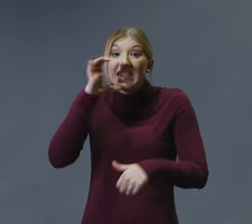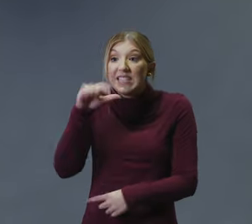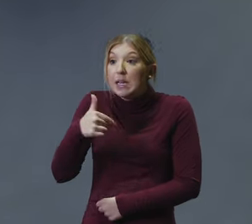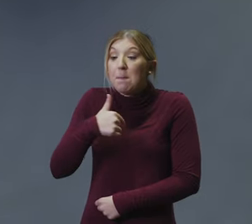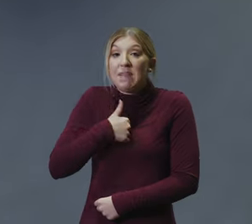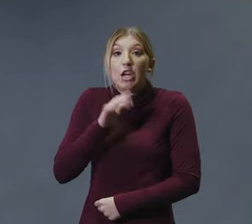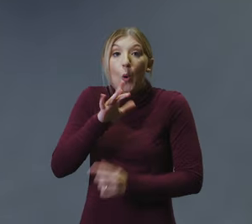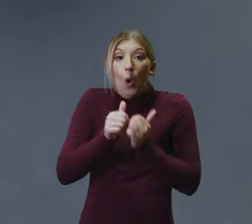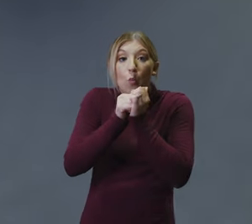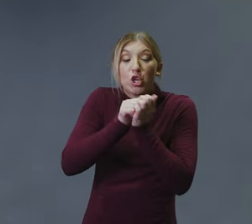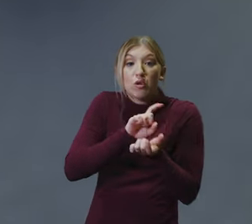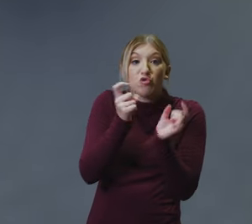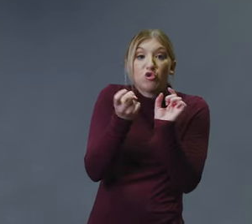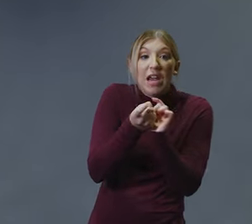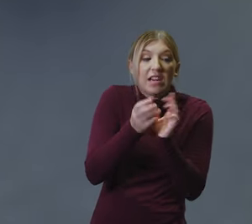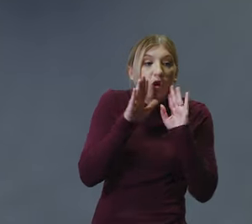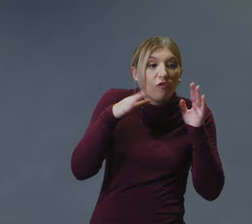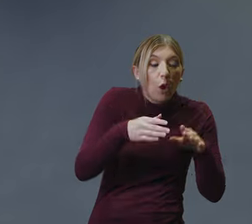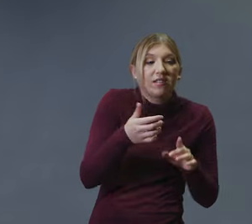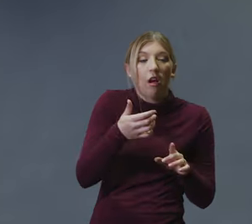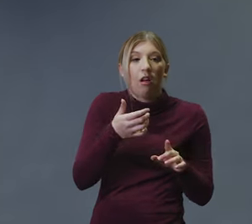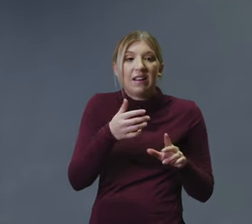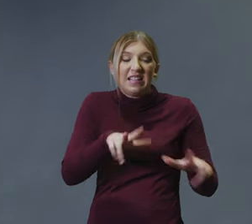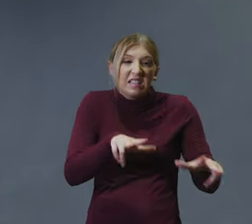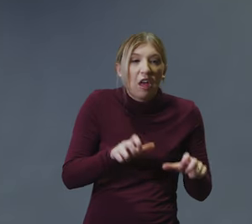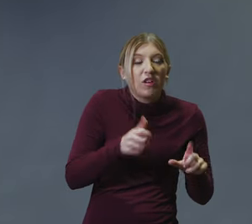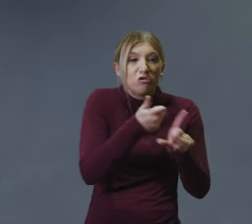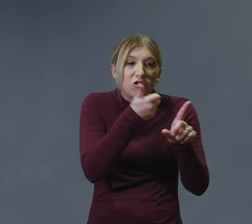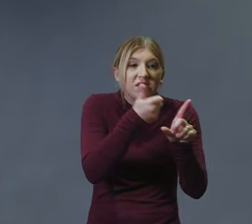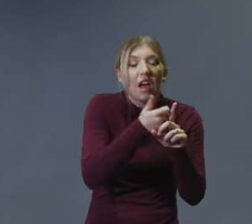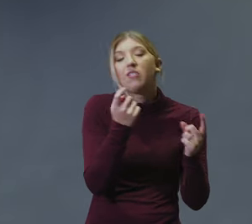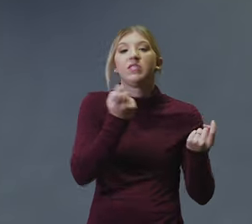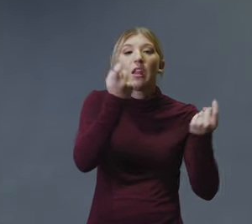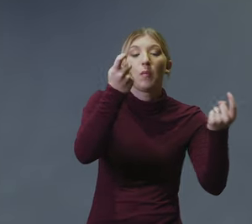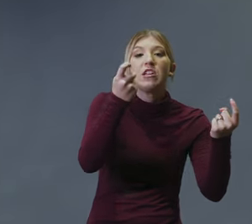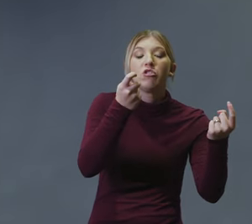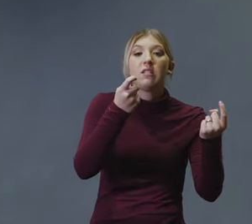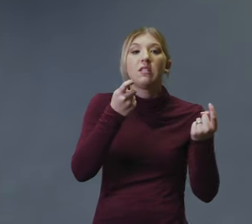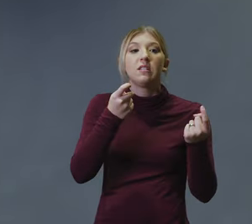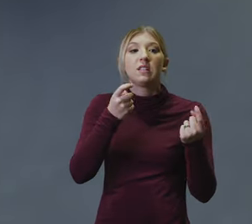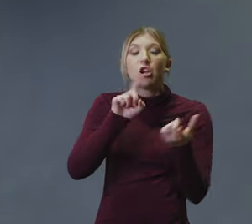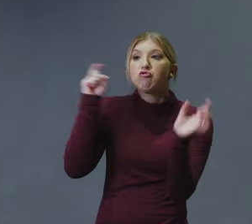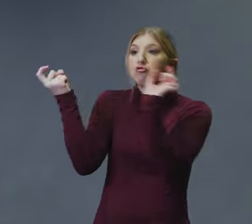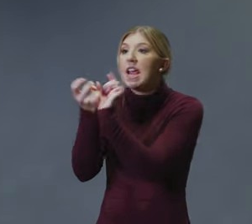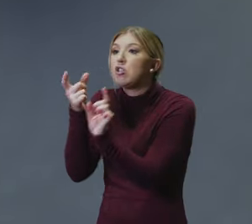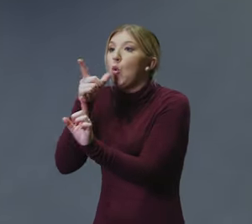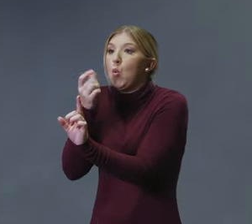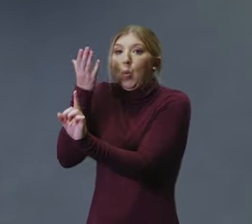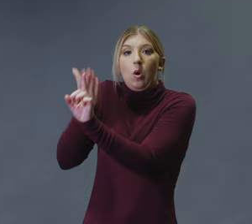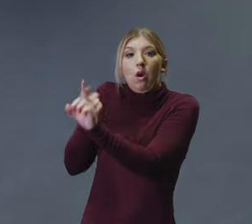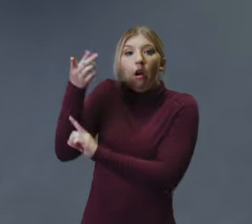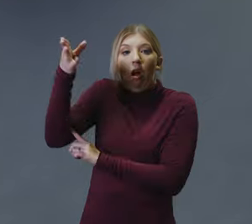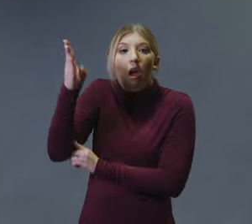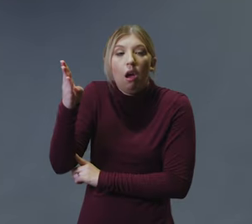your worship changes from being focused on you and your celebrations, from shifting to me and who I am.